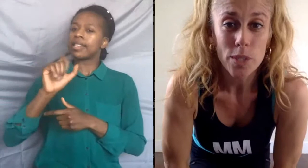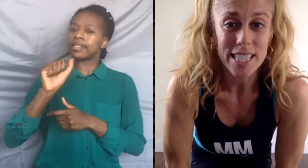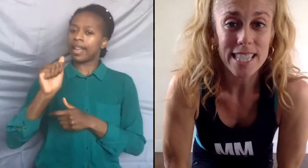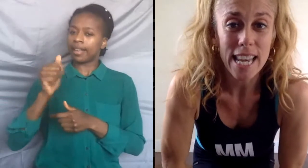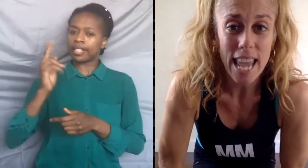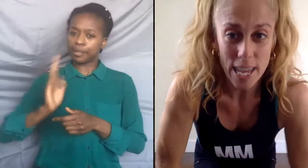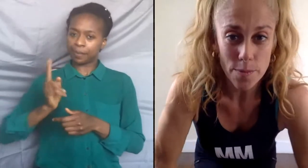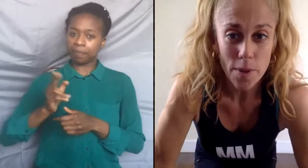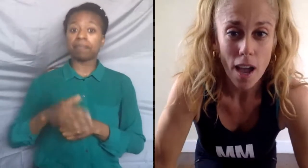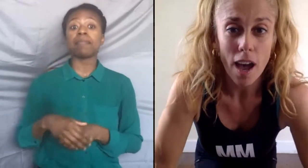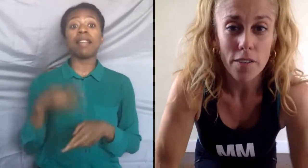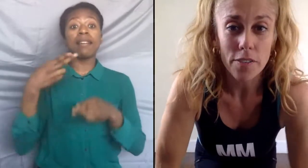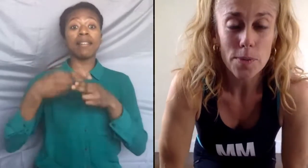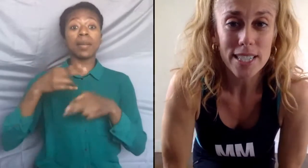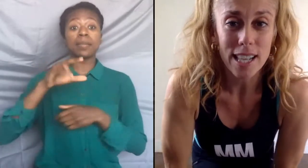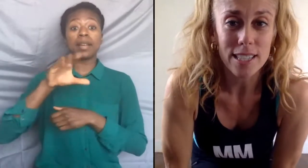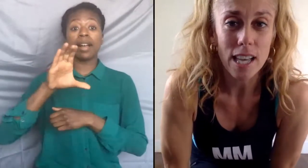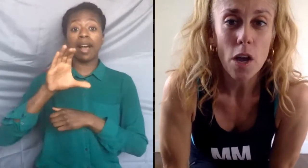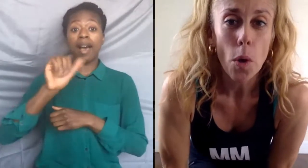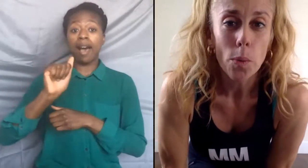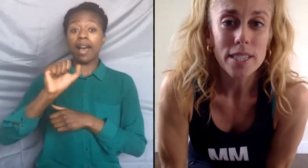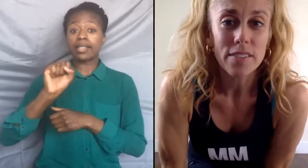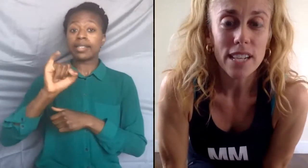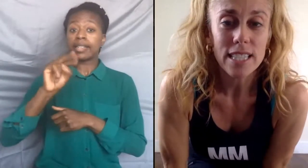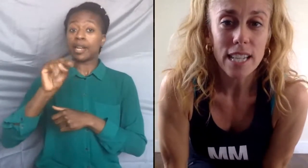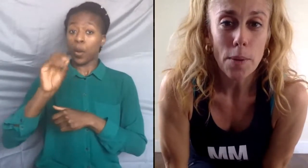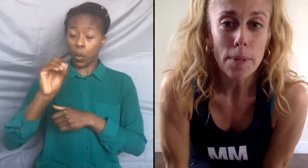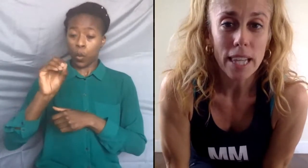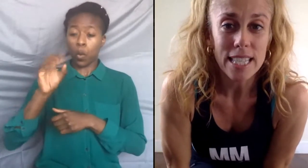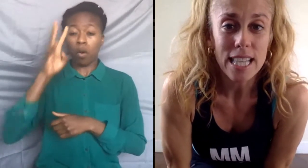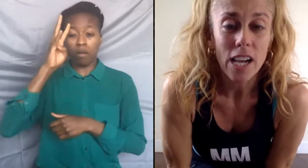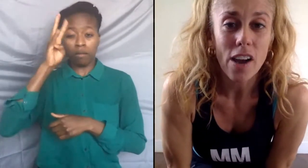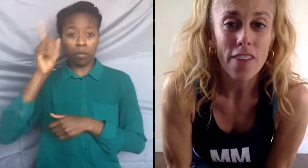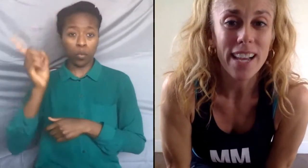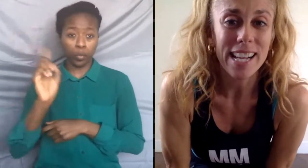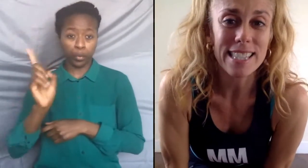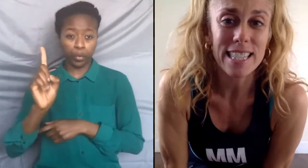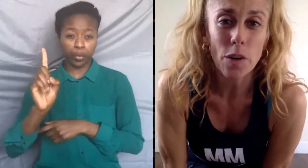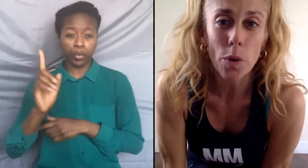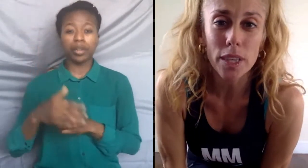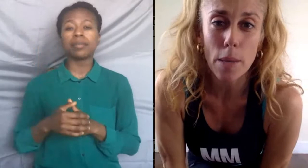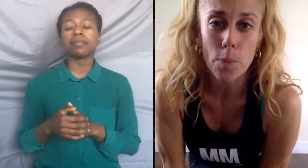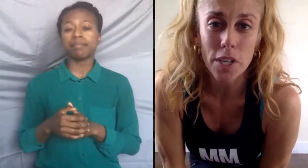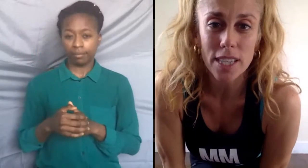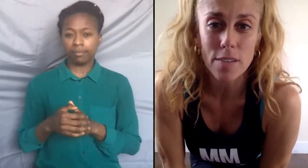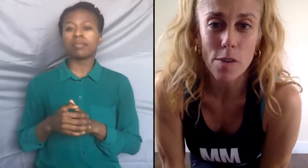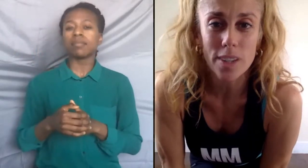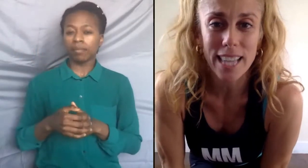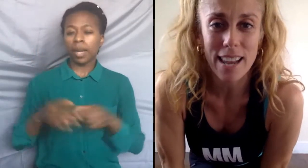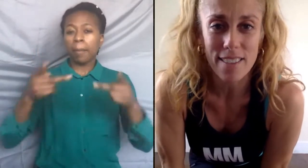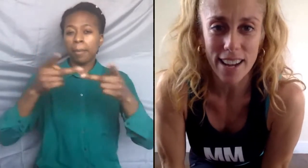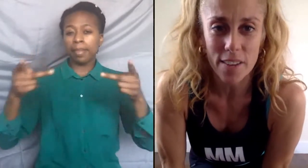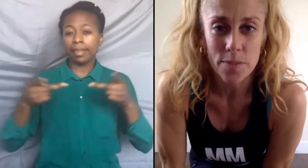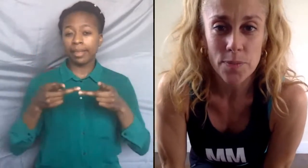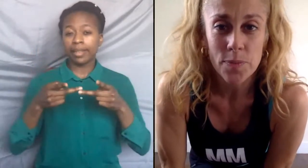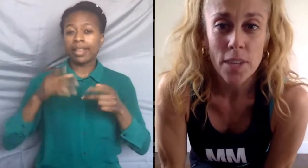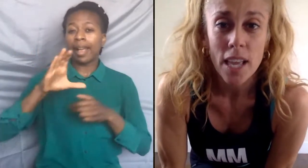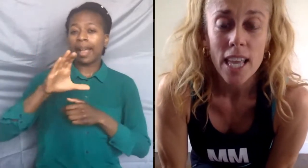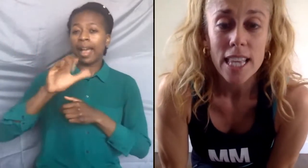Casino, which is the name of Cuban salsa, was invented in a place called the Casino Deportivo de La